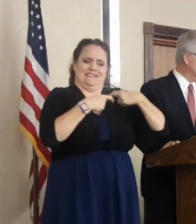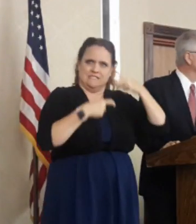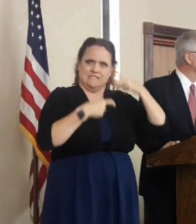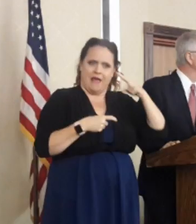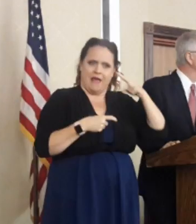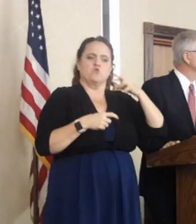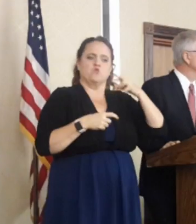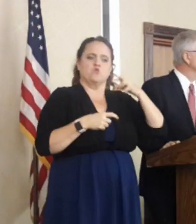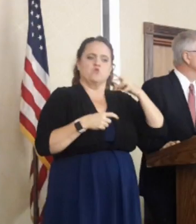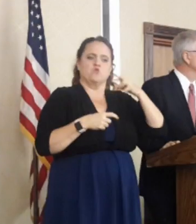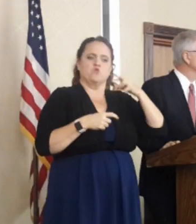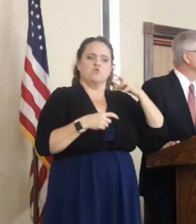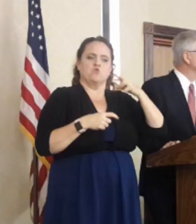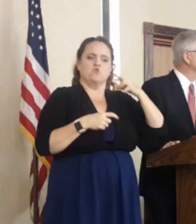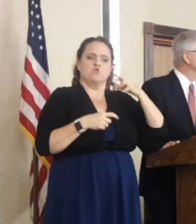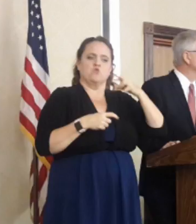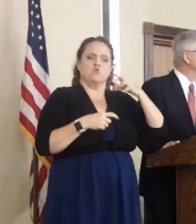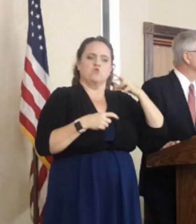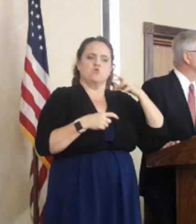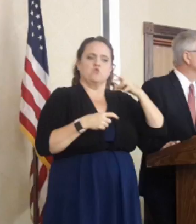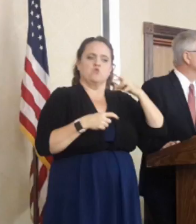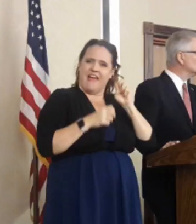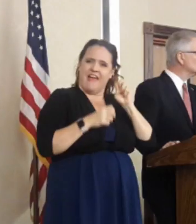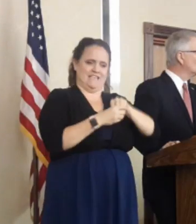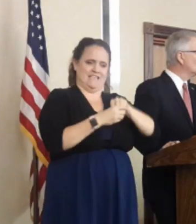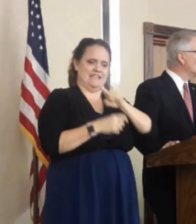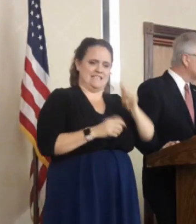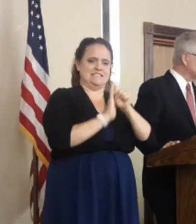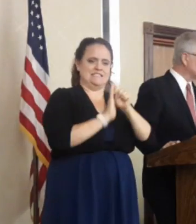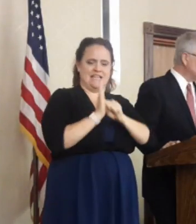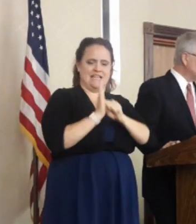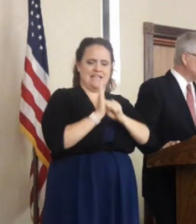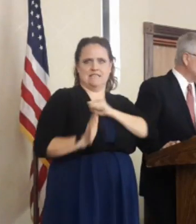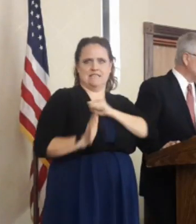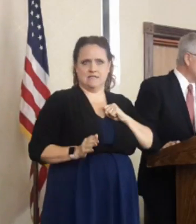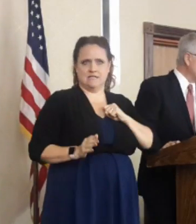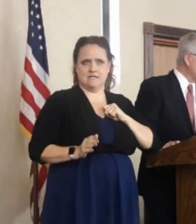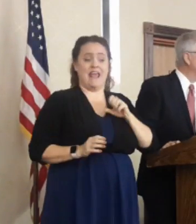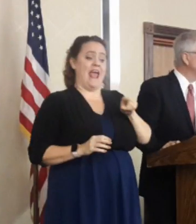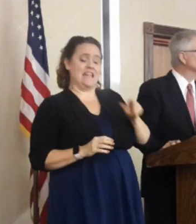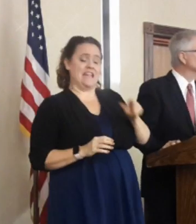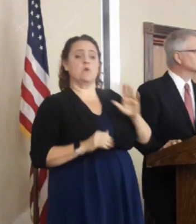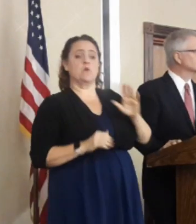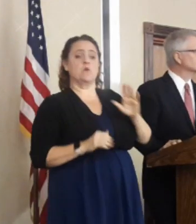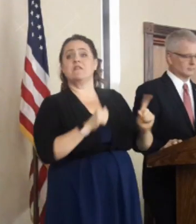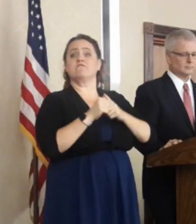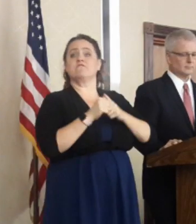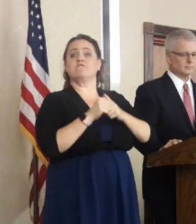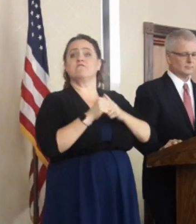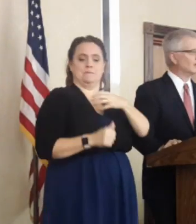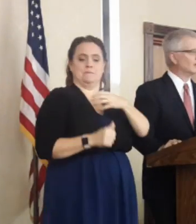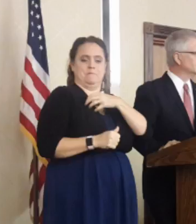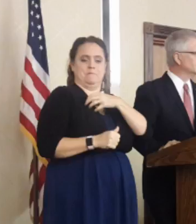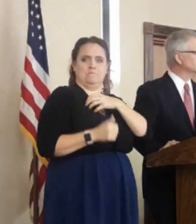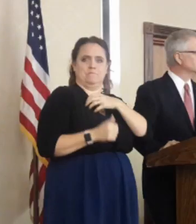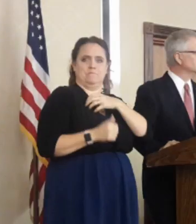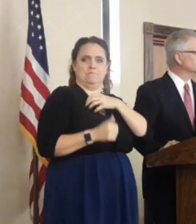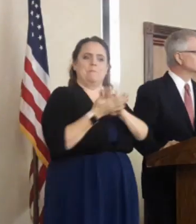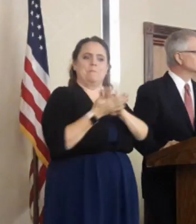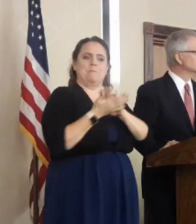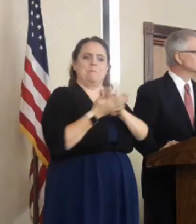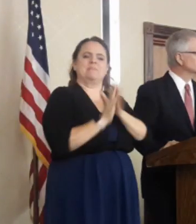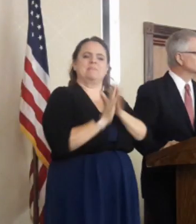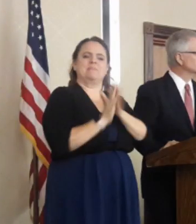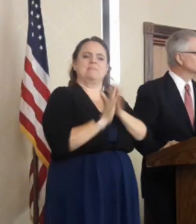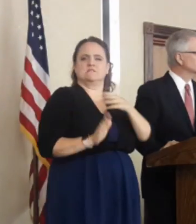Republican ever in the Texas State Senate. And he'll be the first peace officer elected Republican to